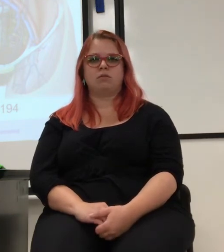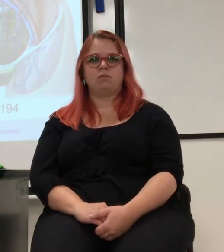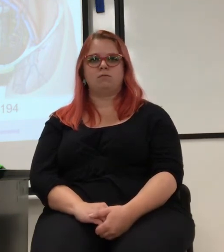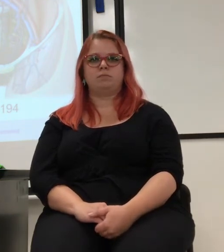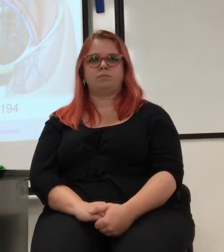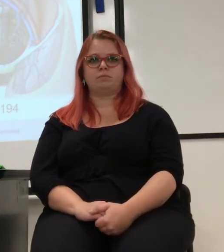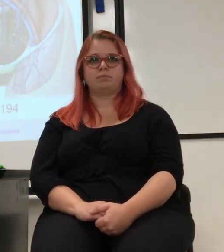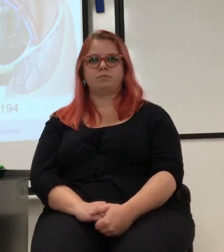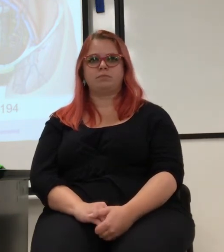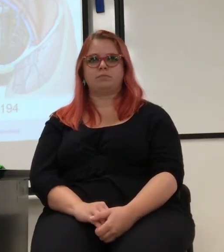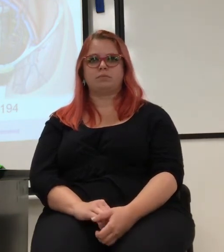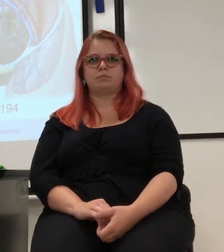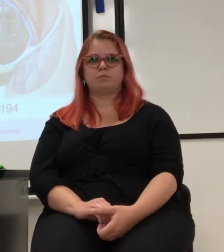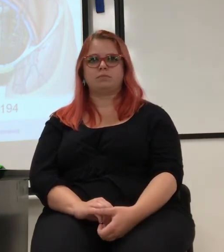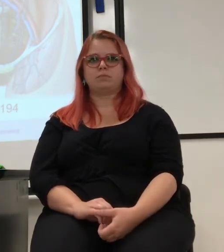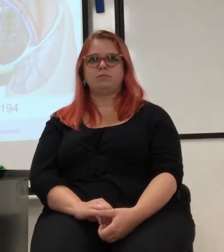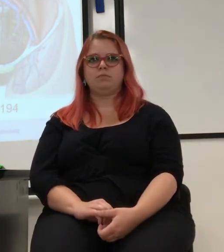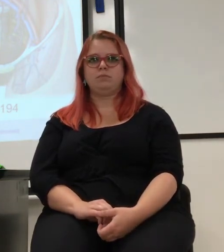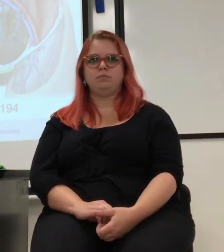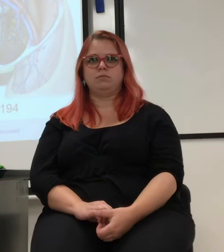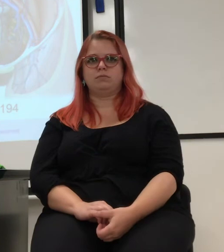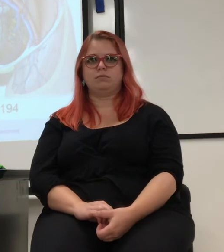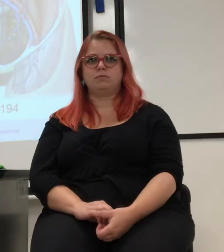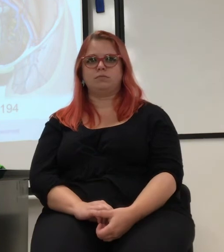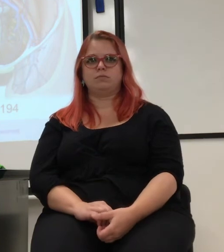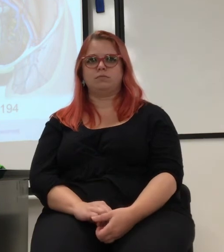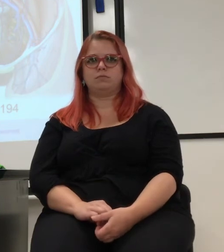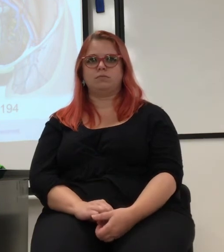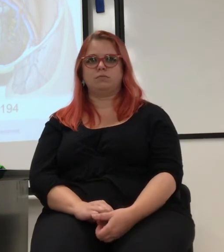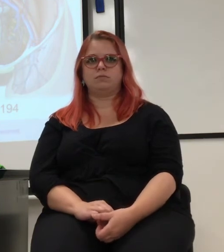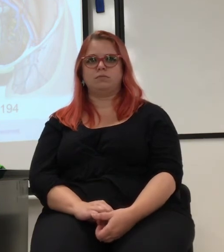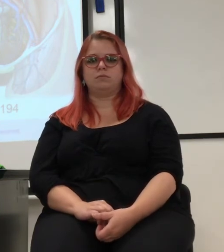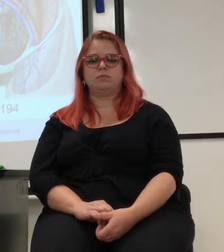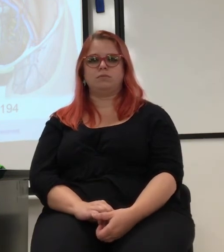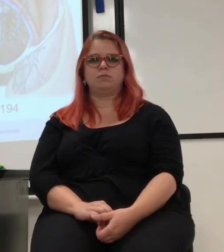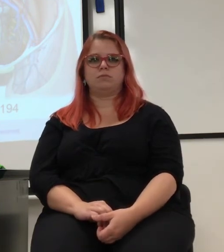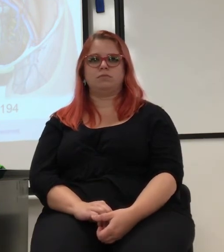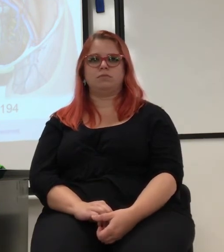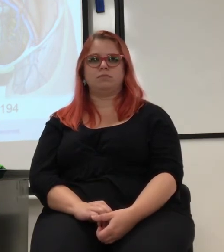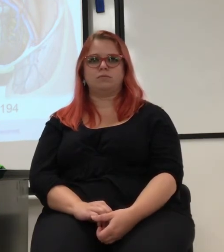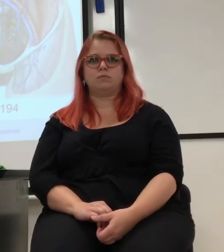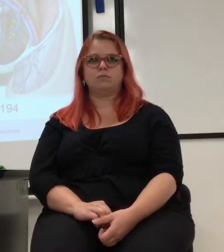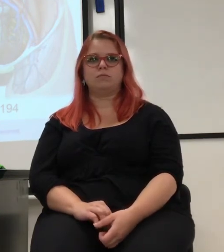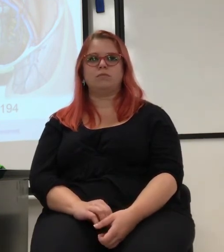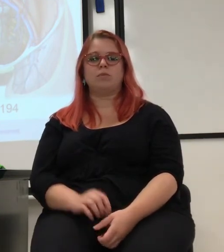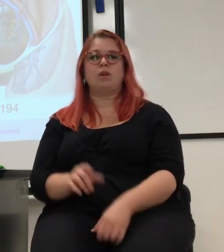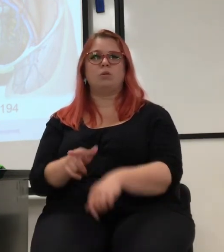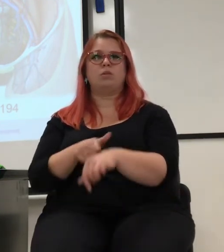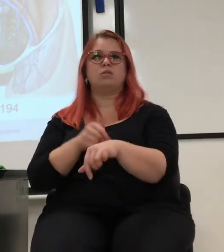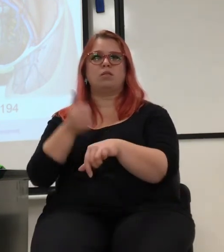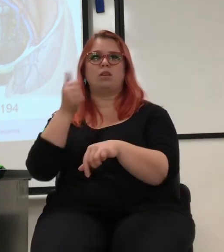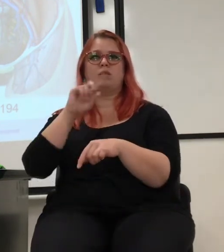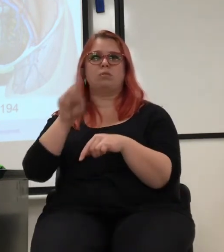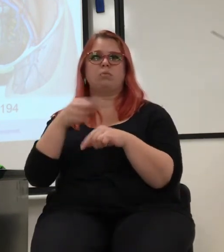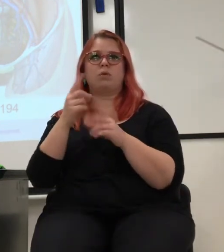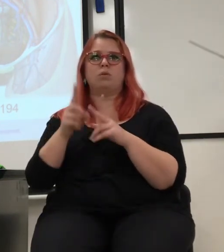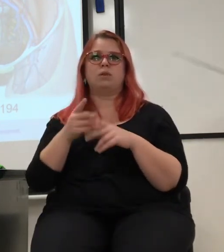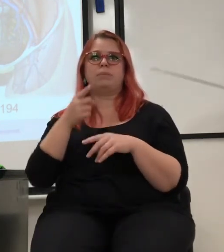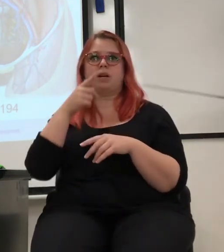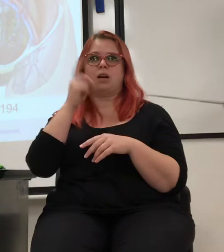And it forms at the level of L5, goes all the way up to T8. So it's longer, only because